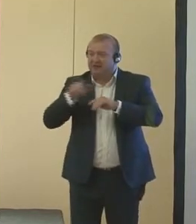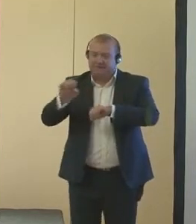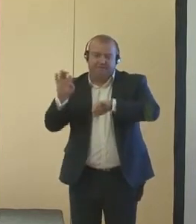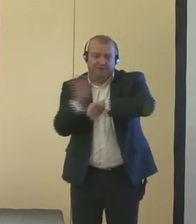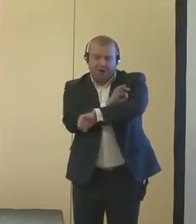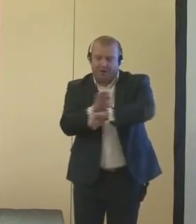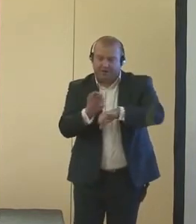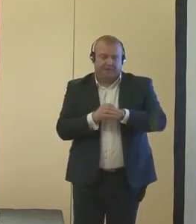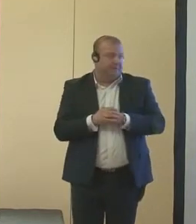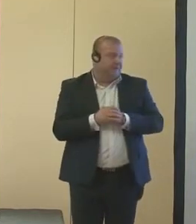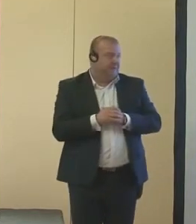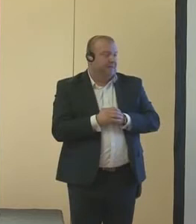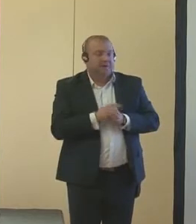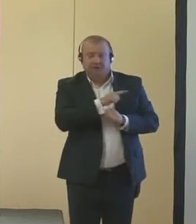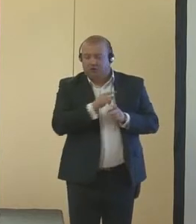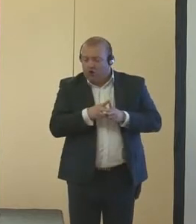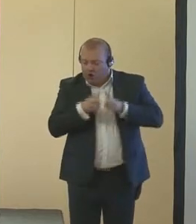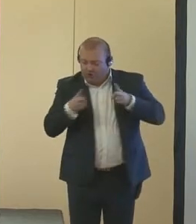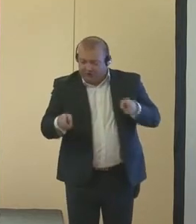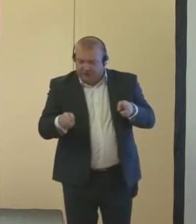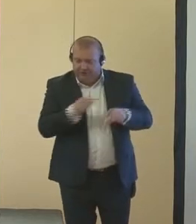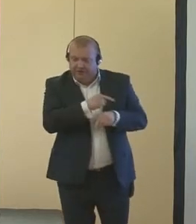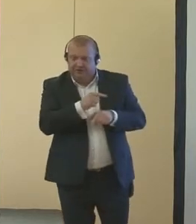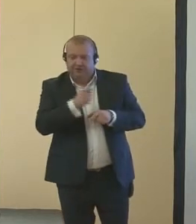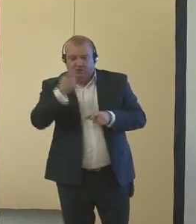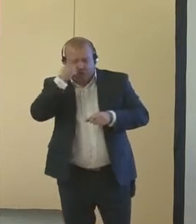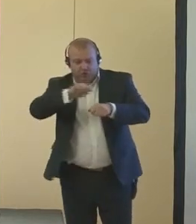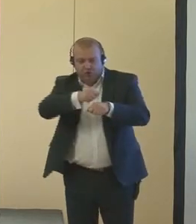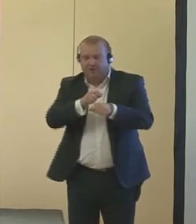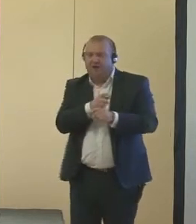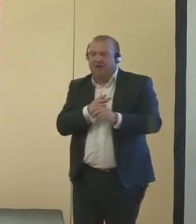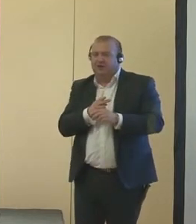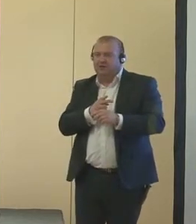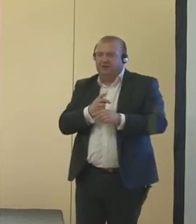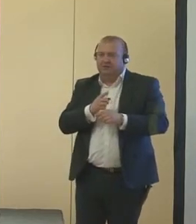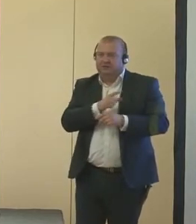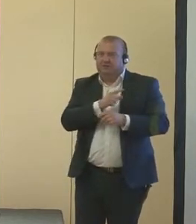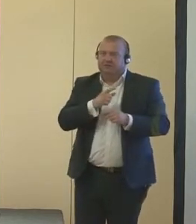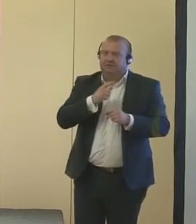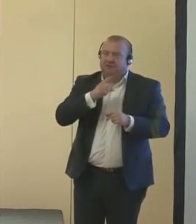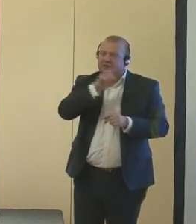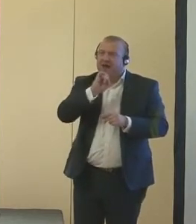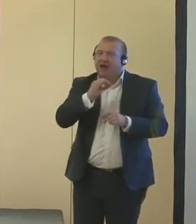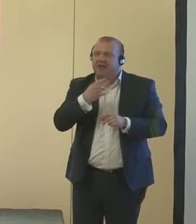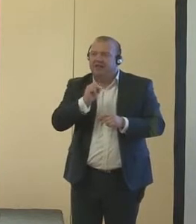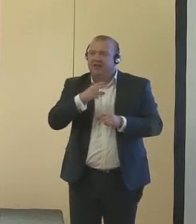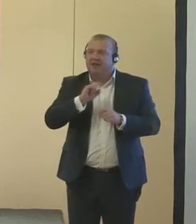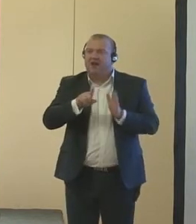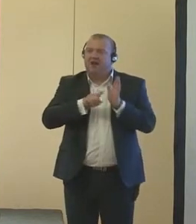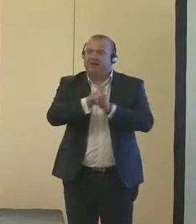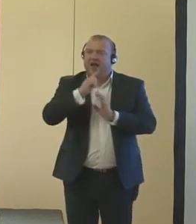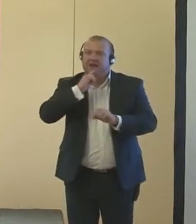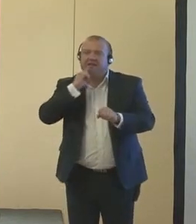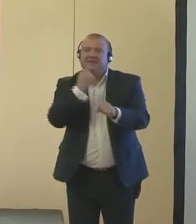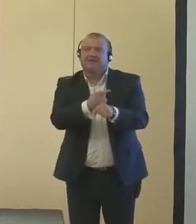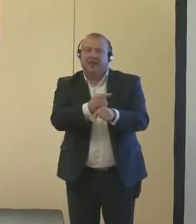key areas and recommendations that we develop are aimed at policymakers, but we'd like to have them considered at a